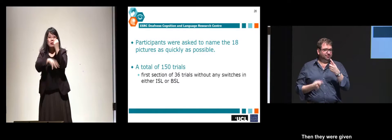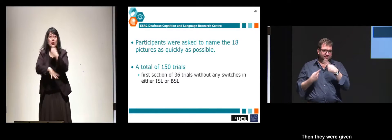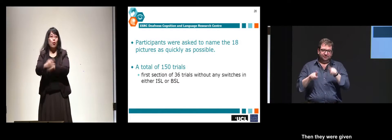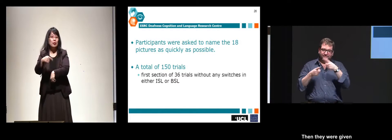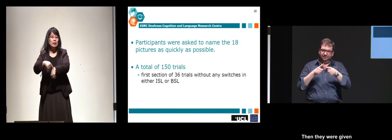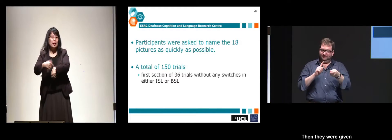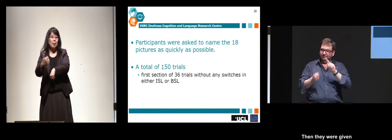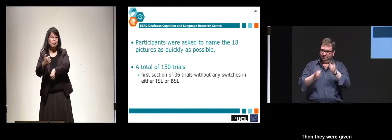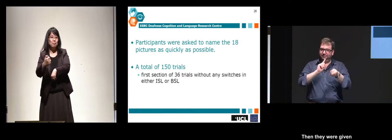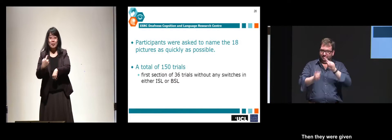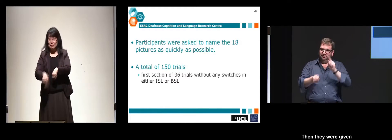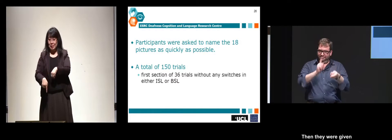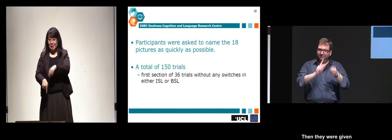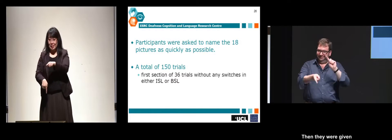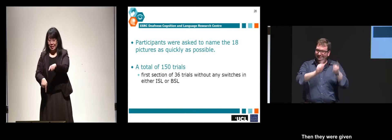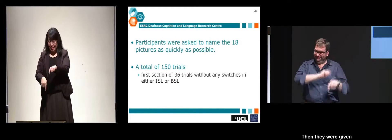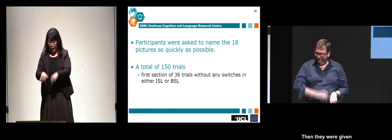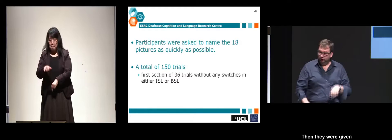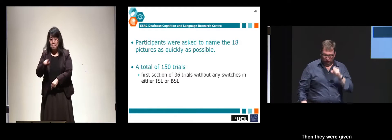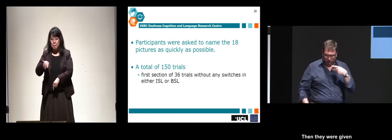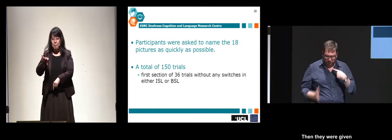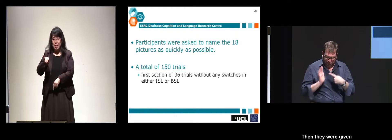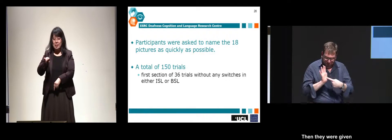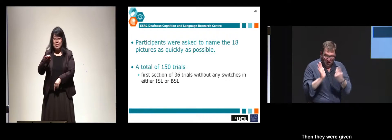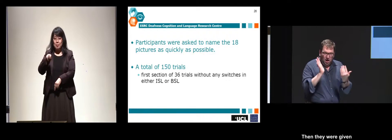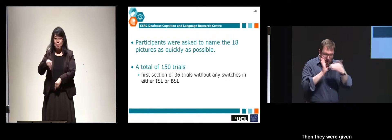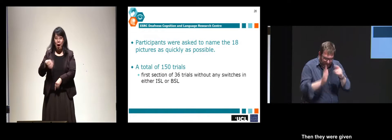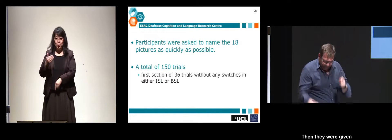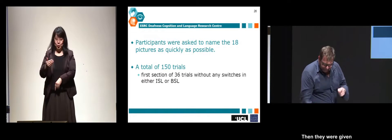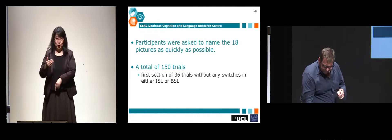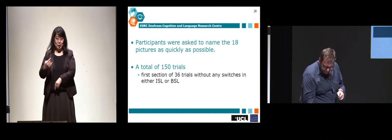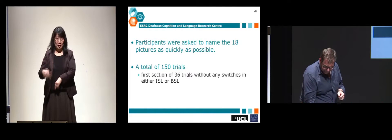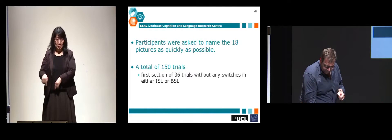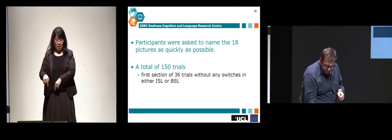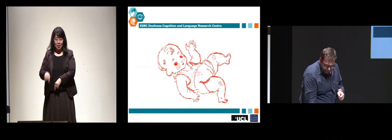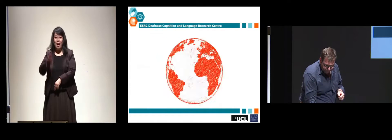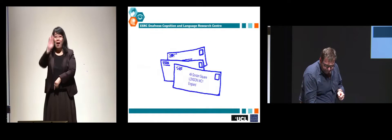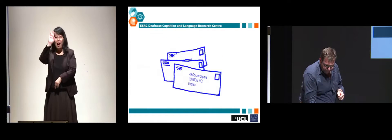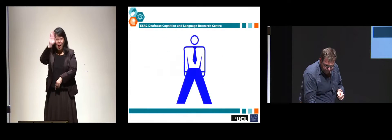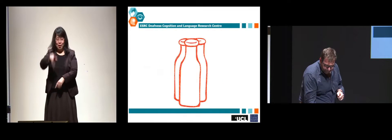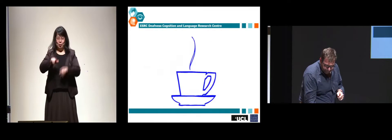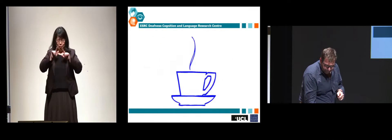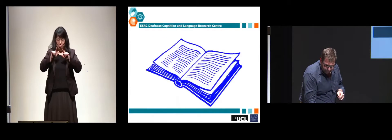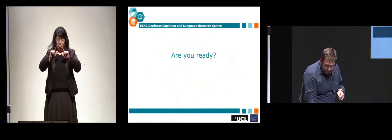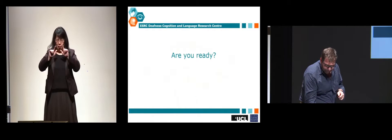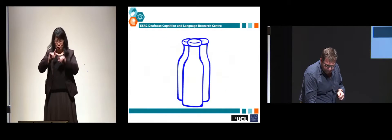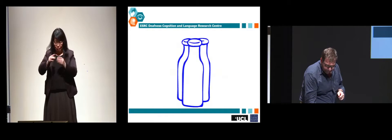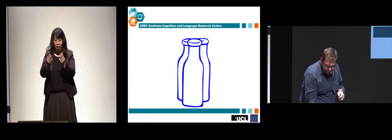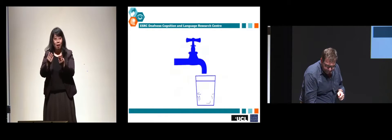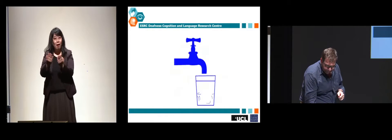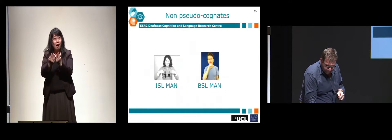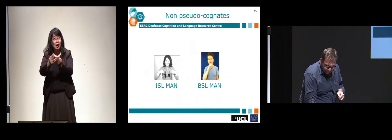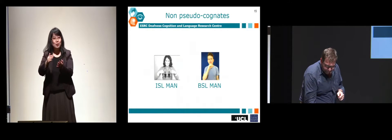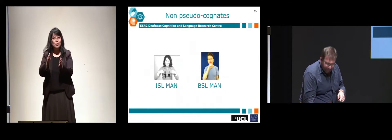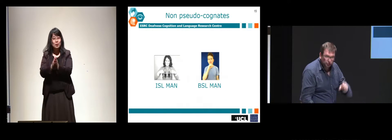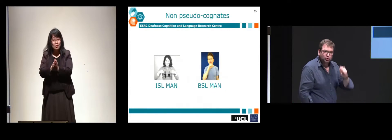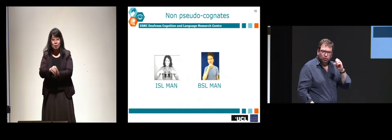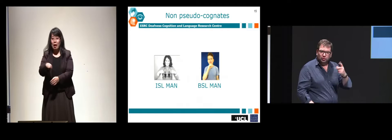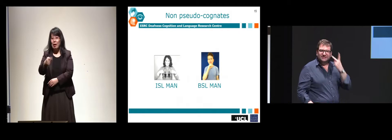And then they were given 150 different trials. So once again, I'll show you.